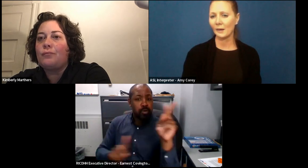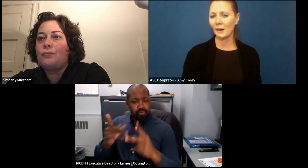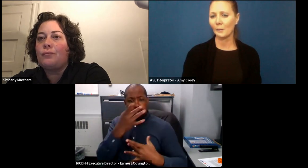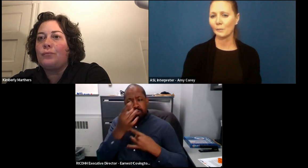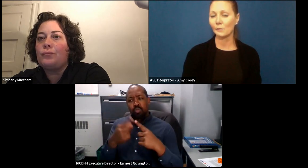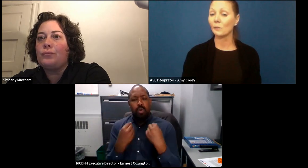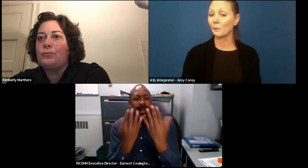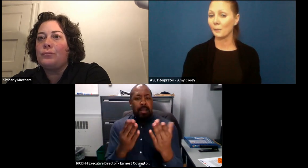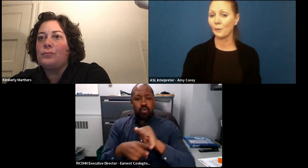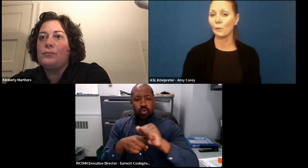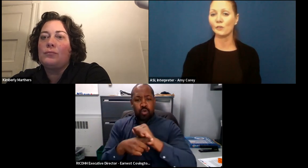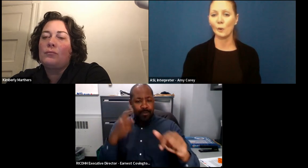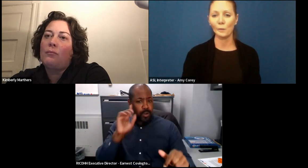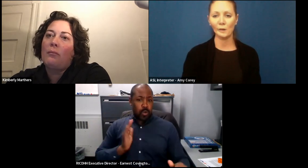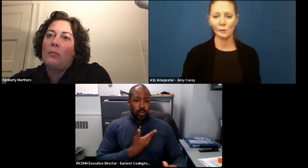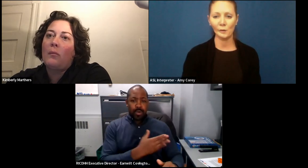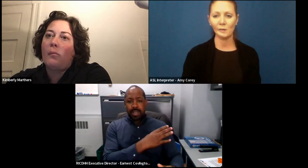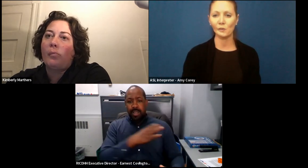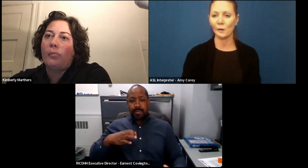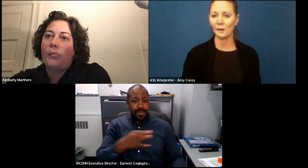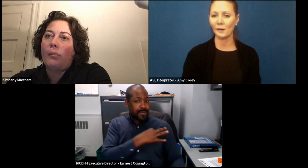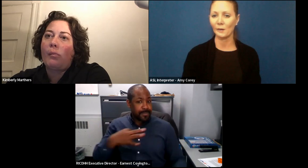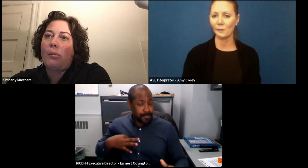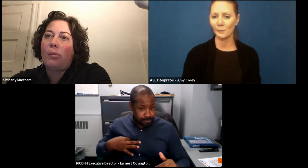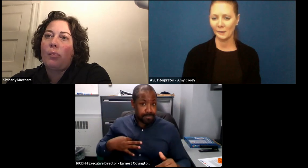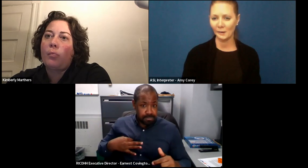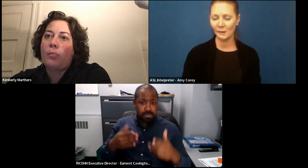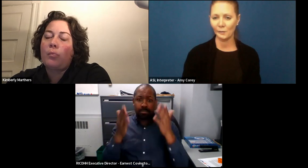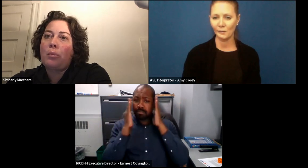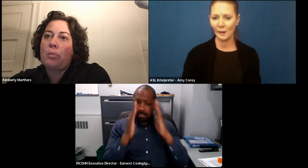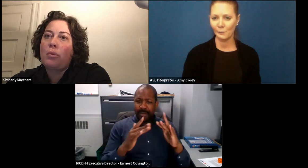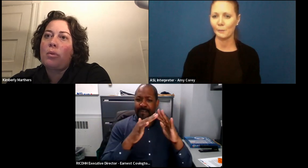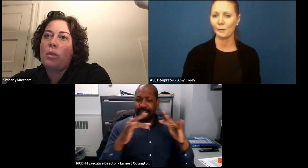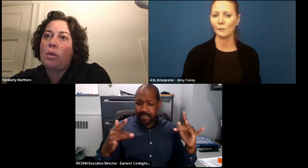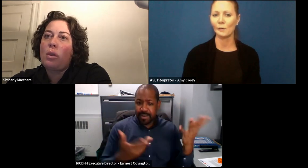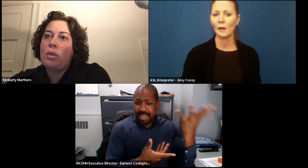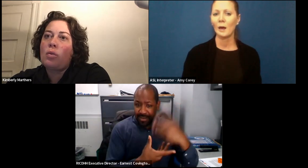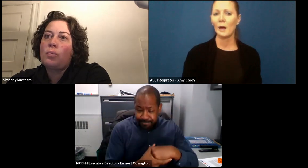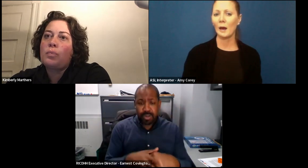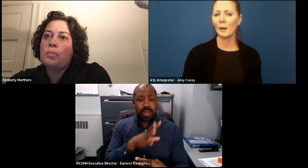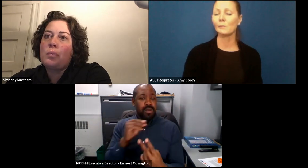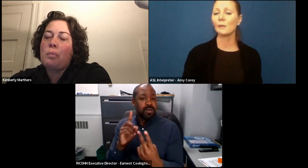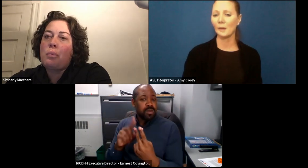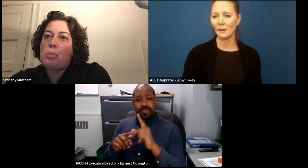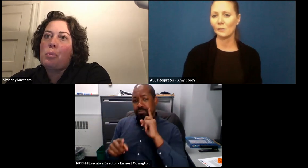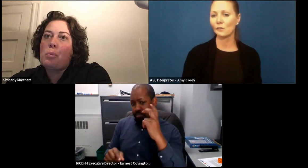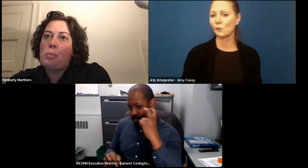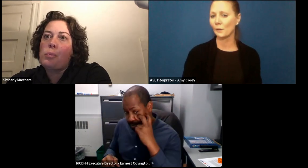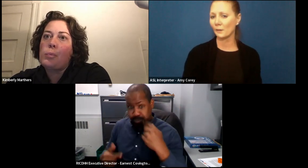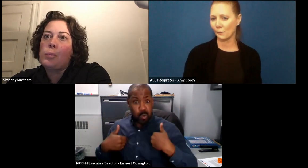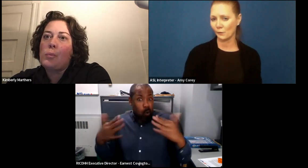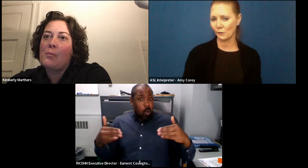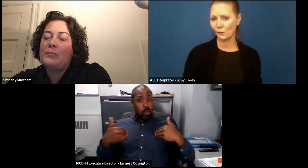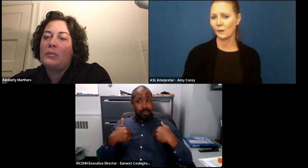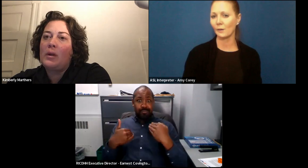get some people who have shown interest in training our committee and our staff members and